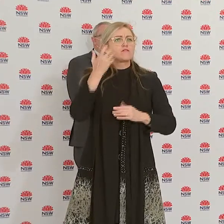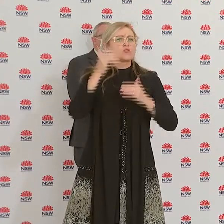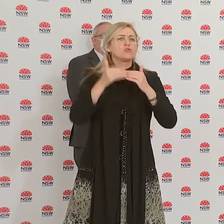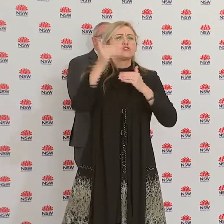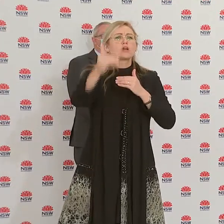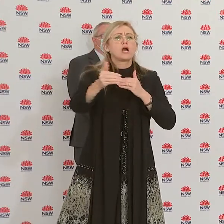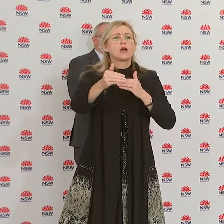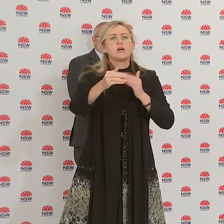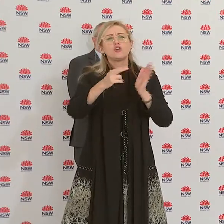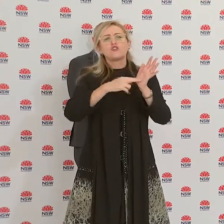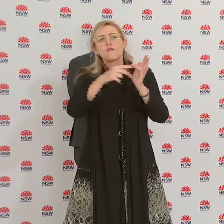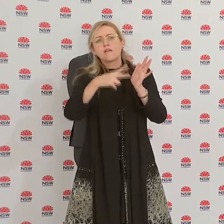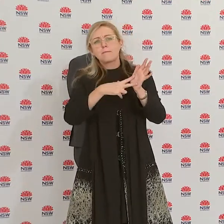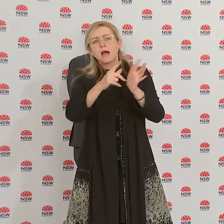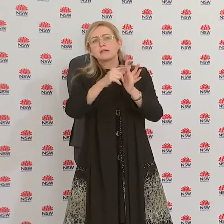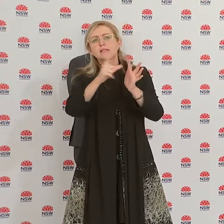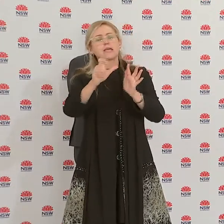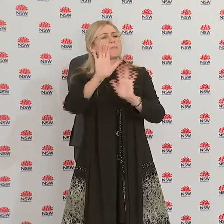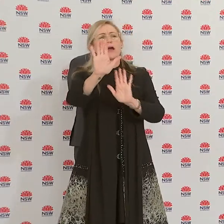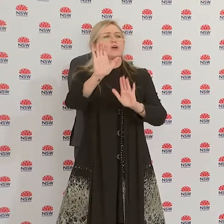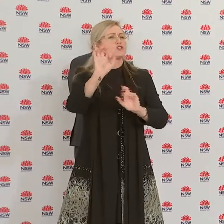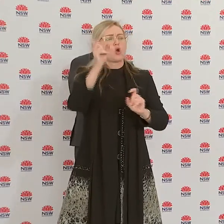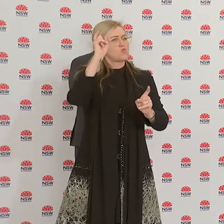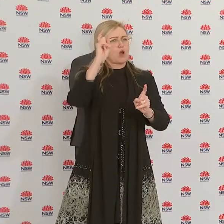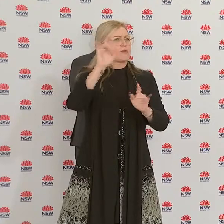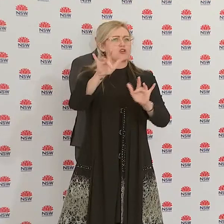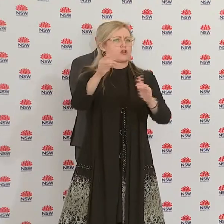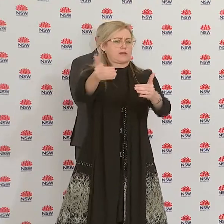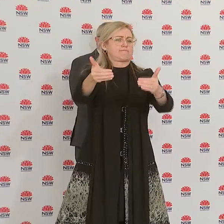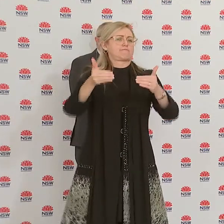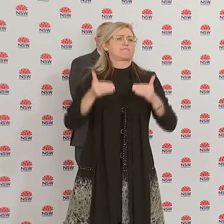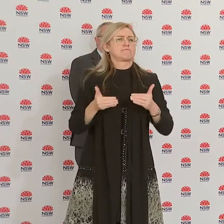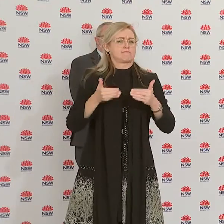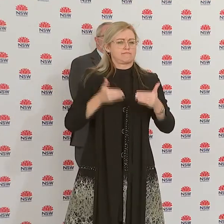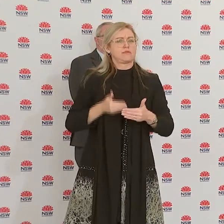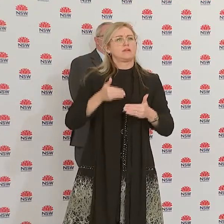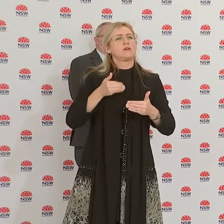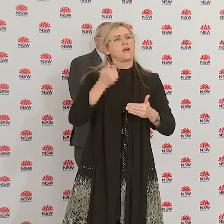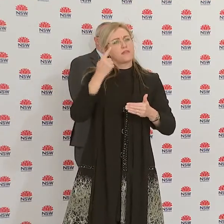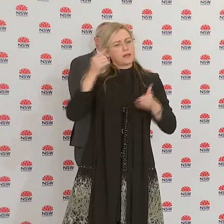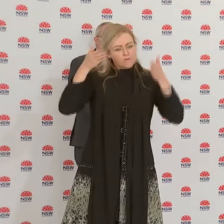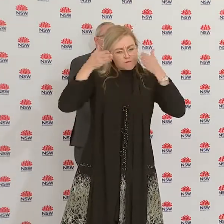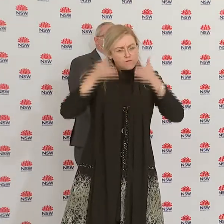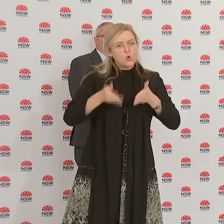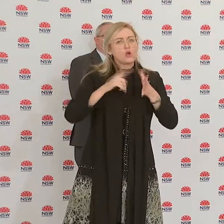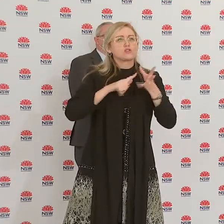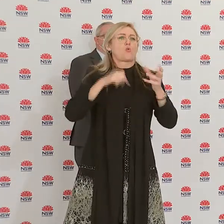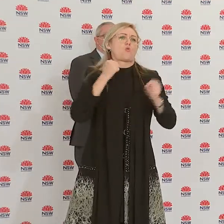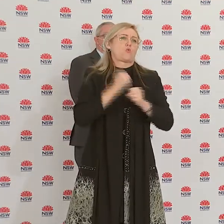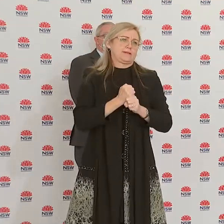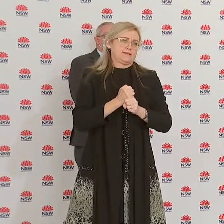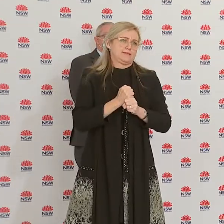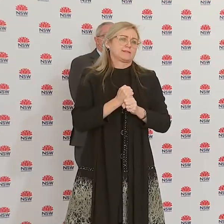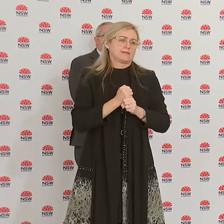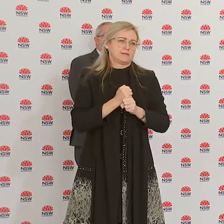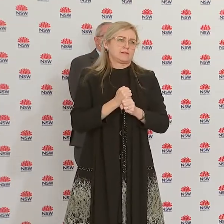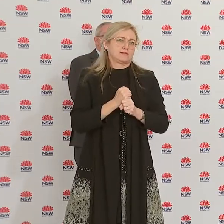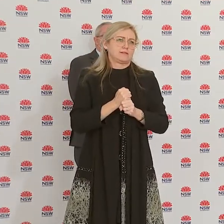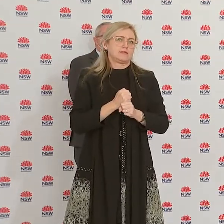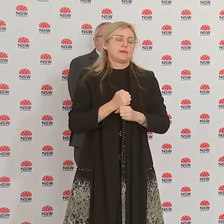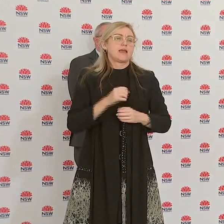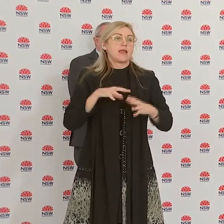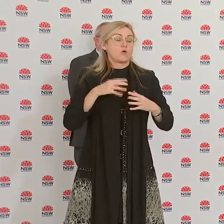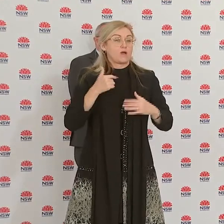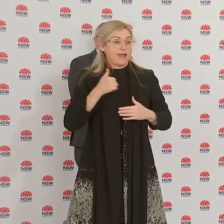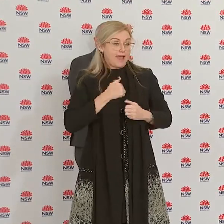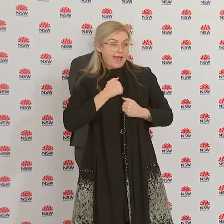year. Let's just take 1 month at a time. Let's just see how we go in August, and please know that every decision we take is based